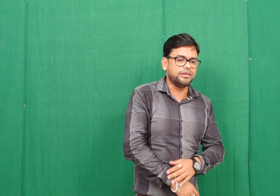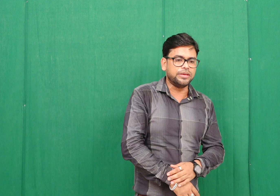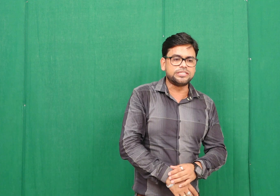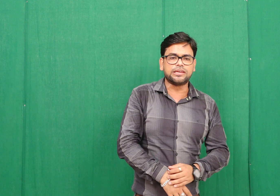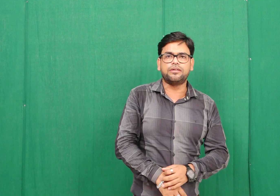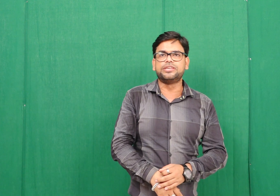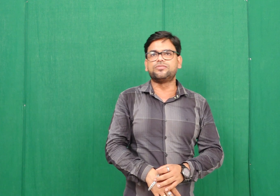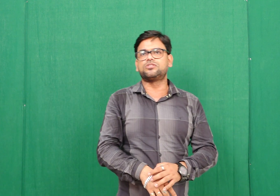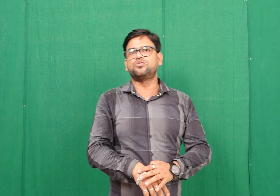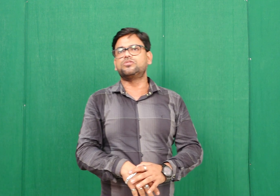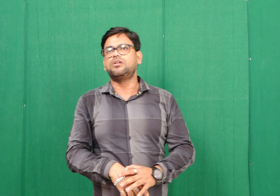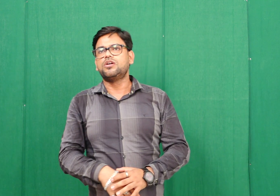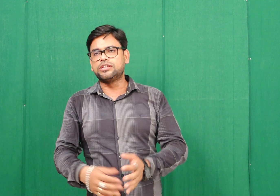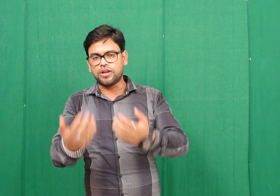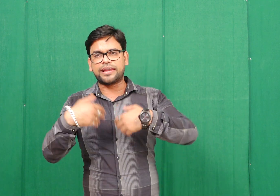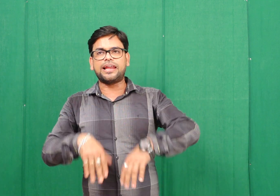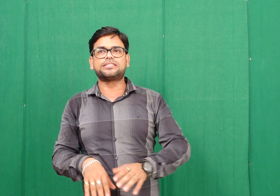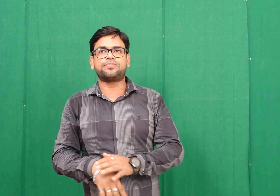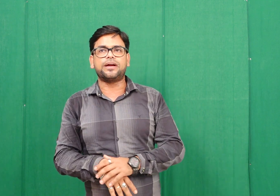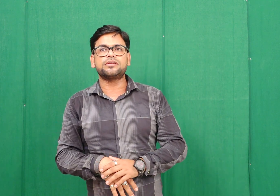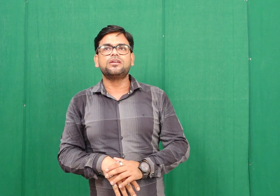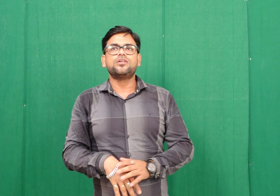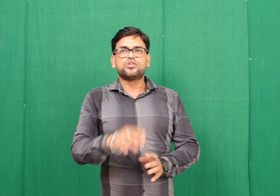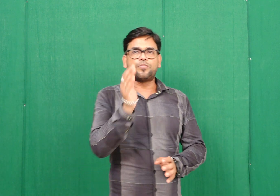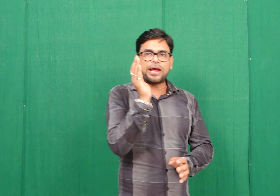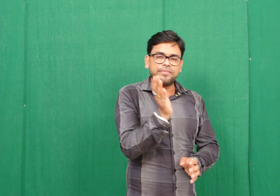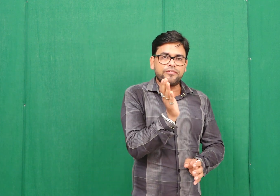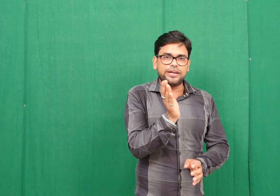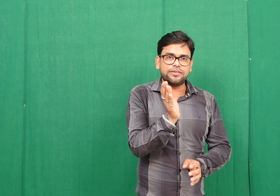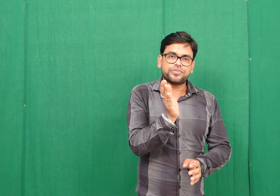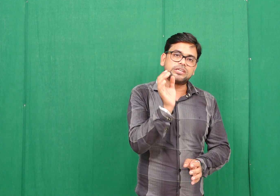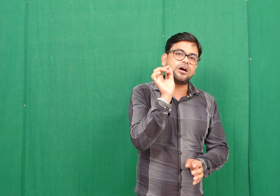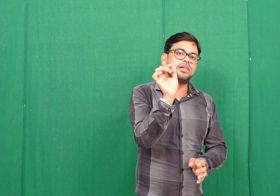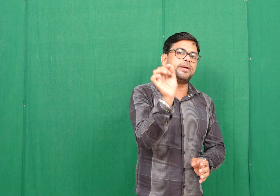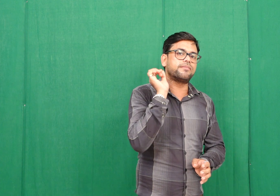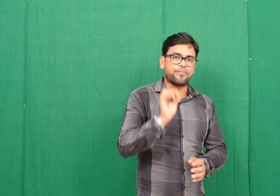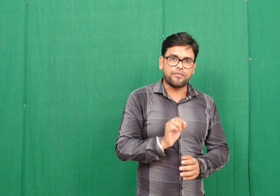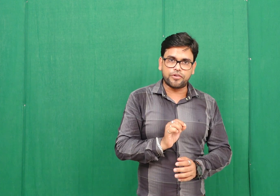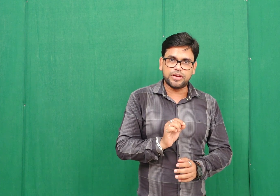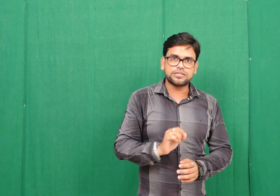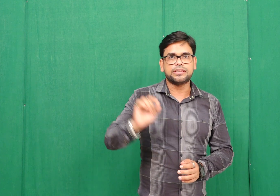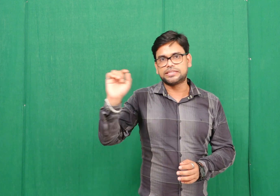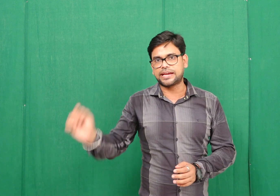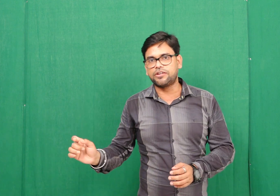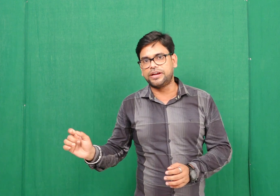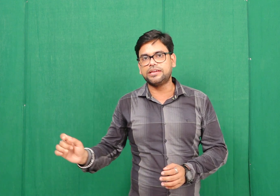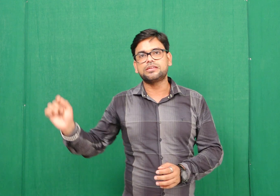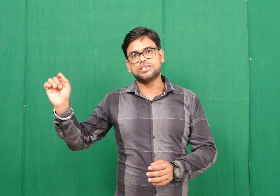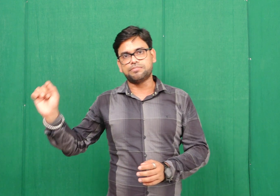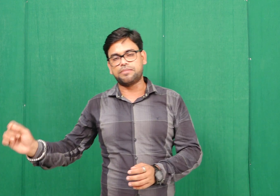I easily analyze that part. So primary winding, it's only made up of copper wires. Secondary winding is made up of